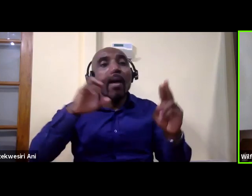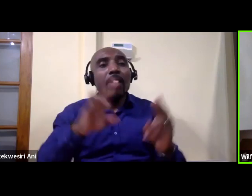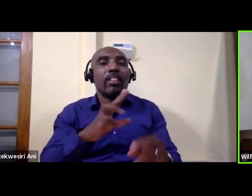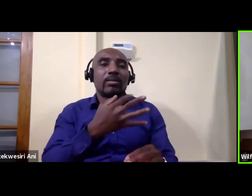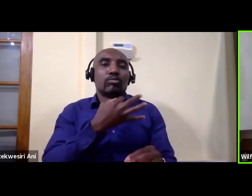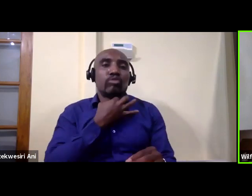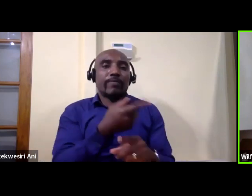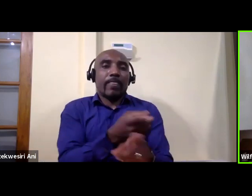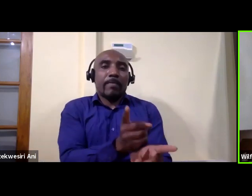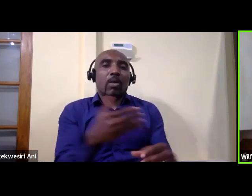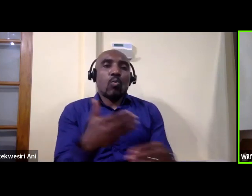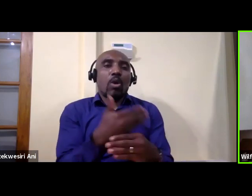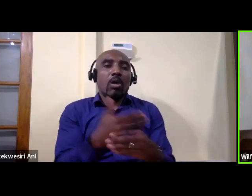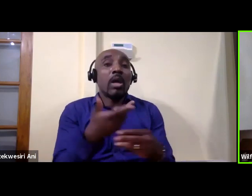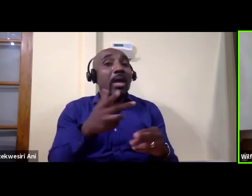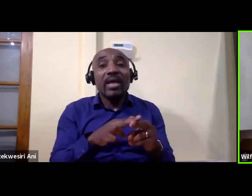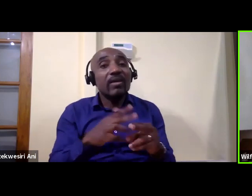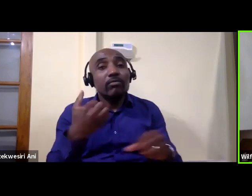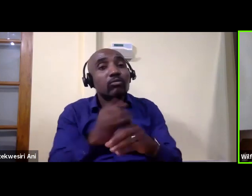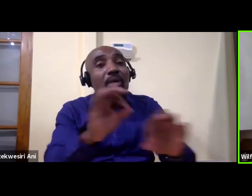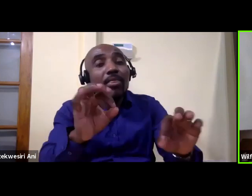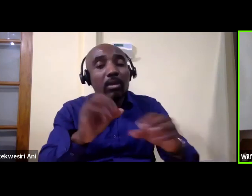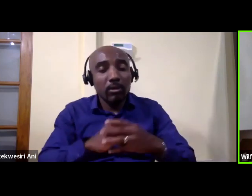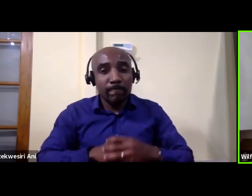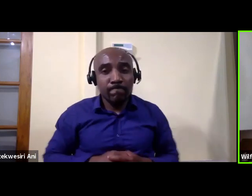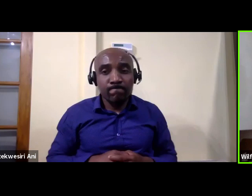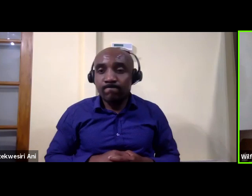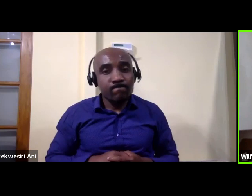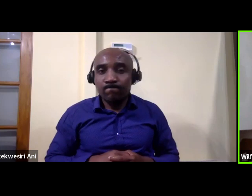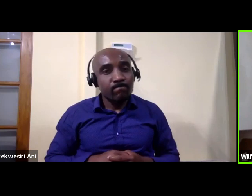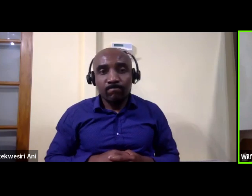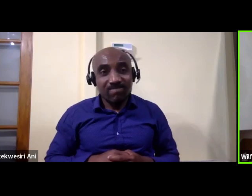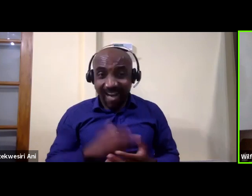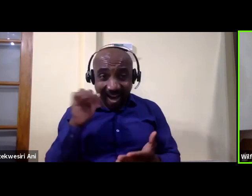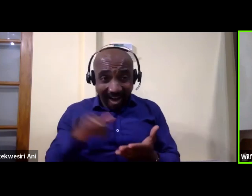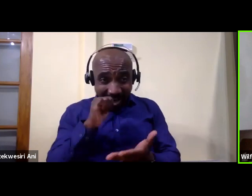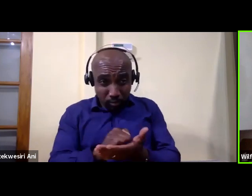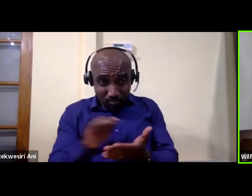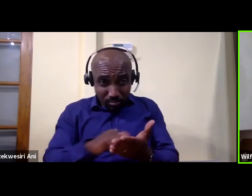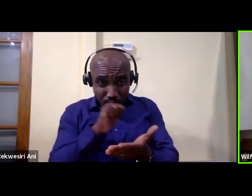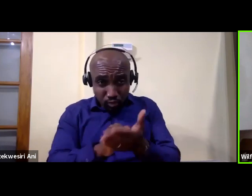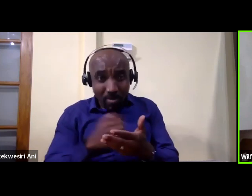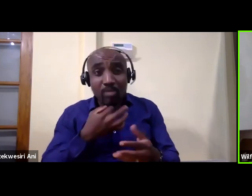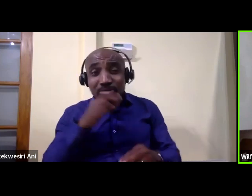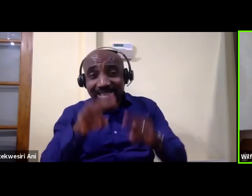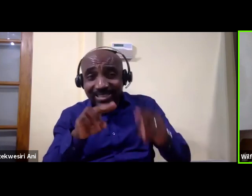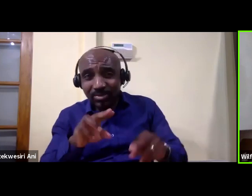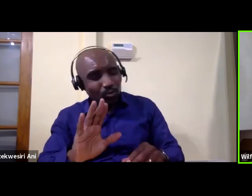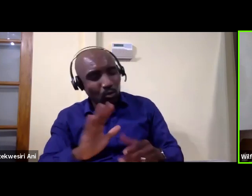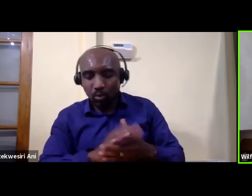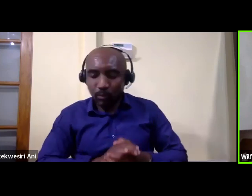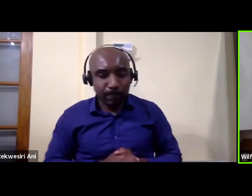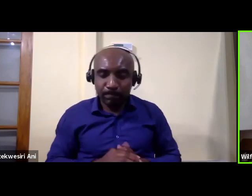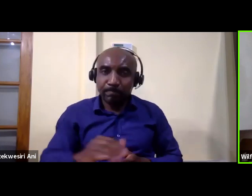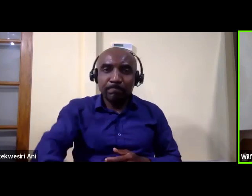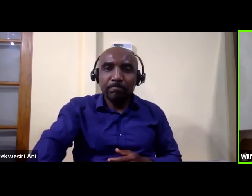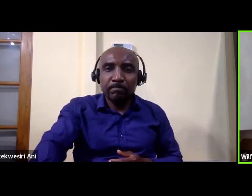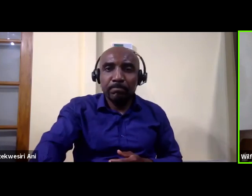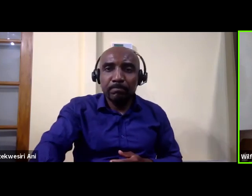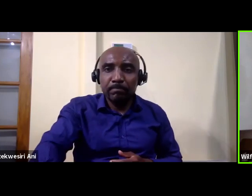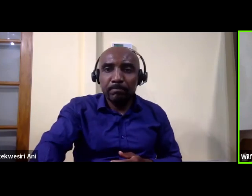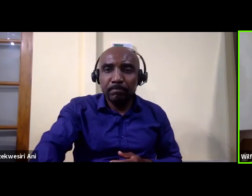work. Because if that doesn't happen, that's not a real risk assessment. I think clearly one